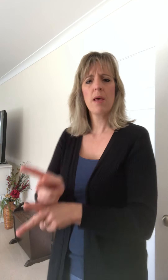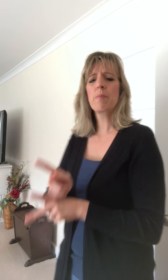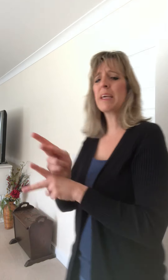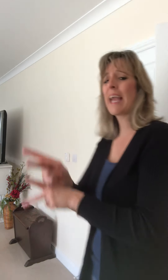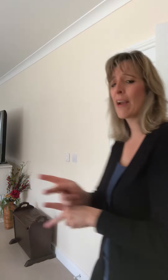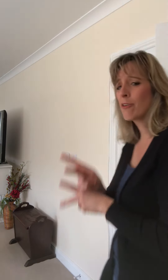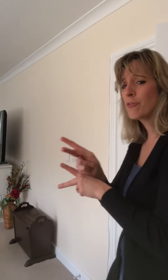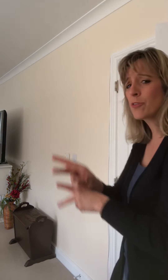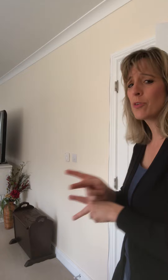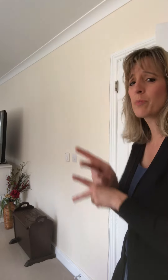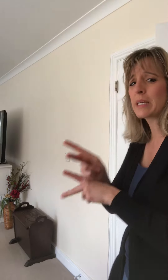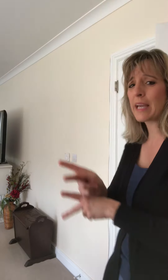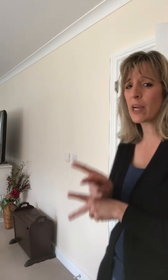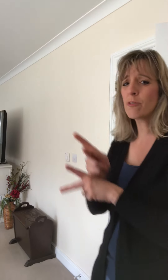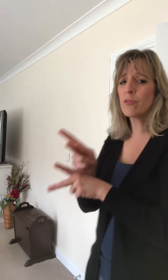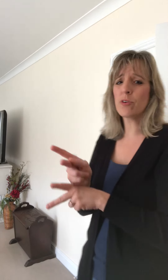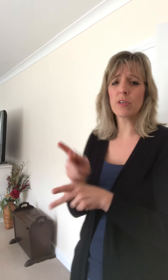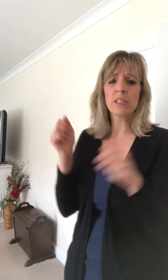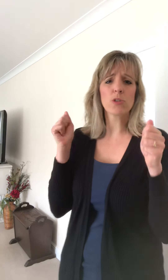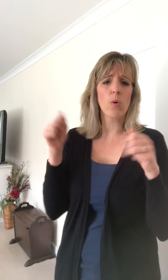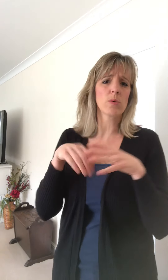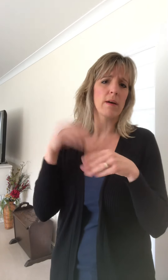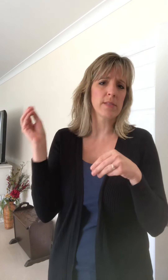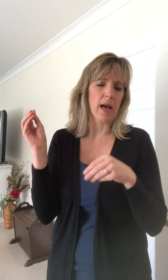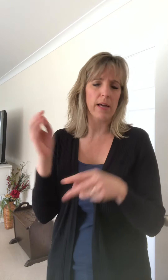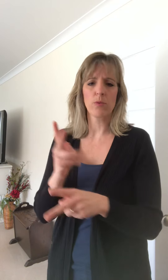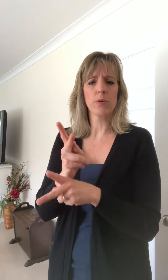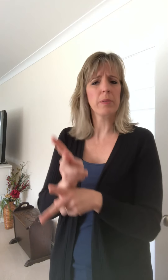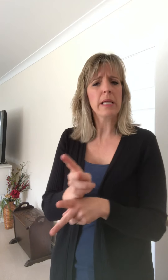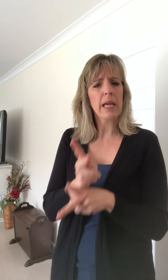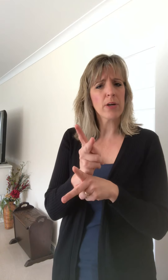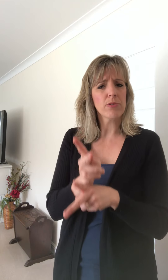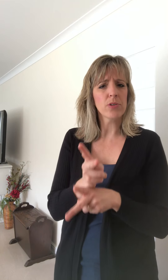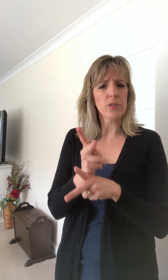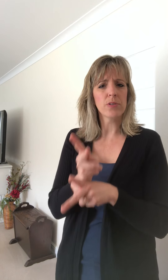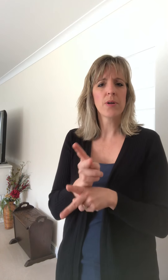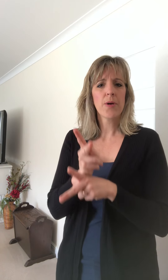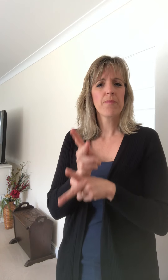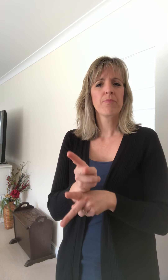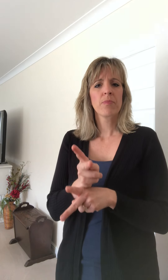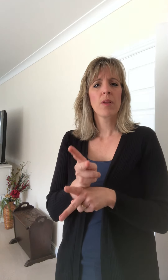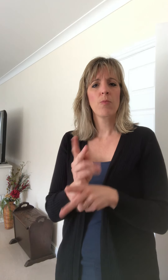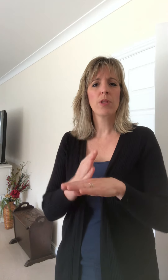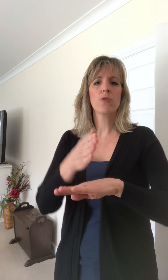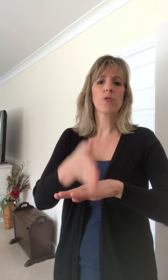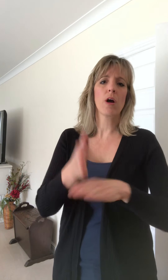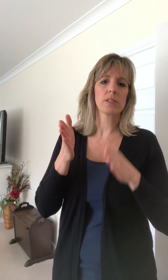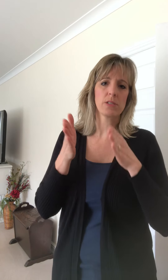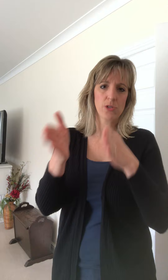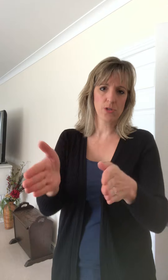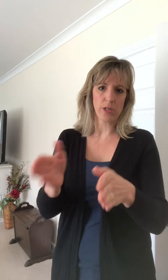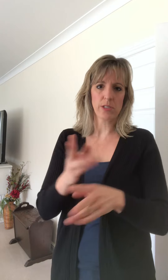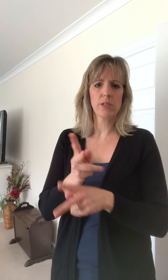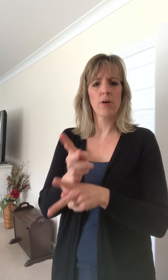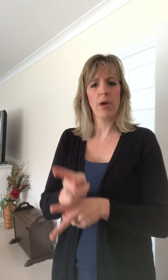Be careful, be careful. It's cold outside. Or be careful when you cross the street,